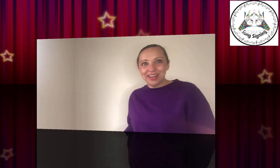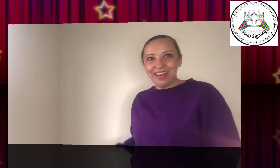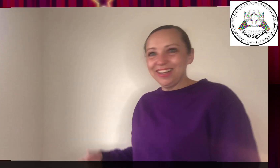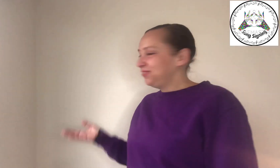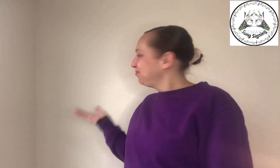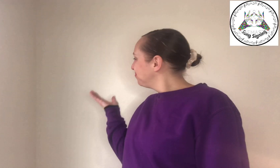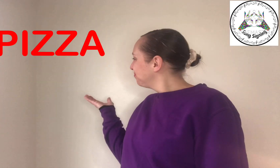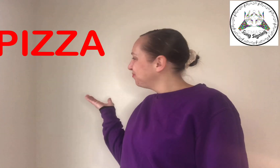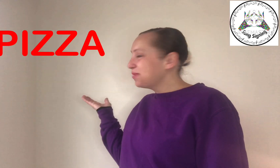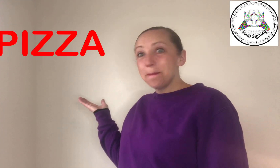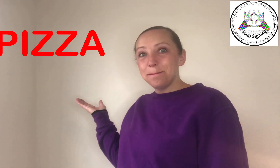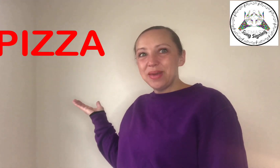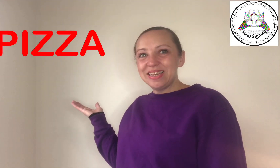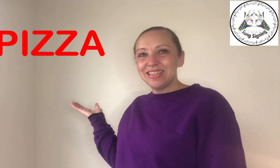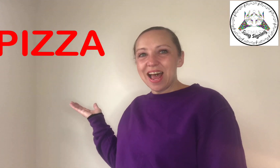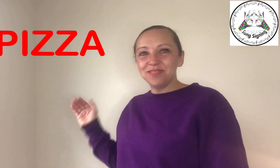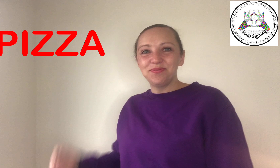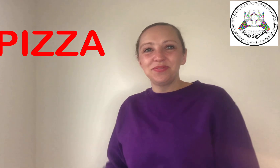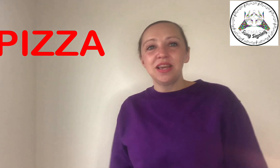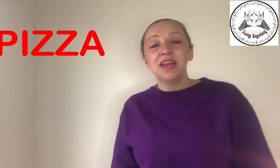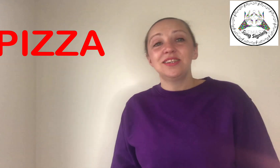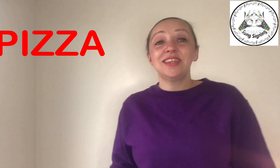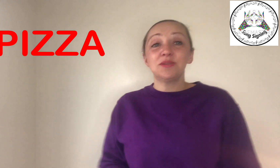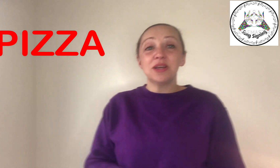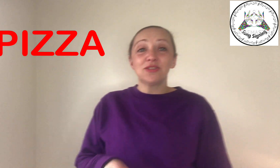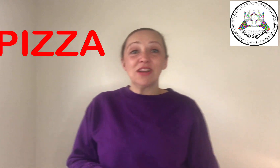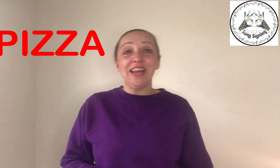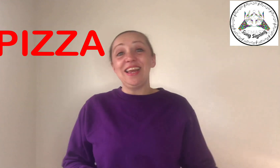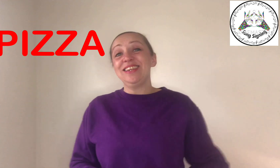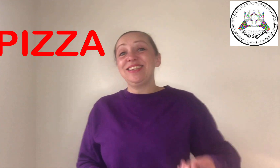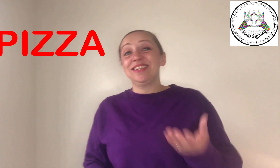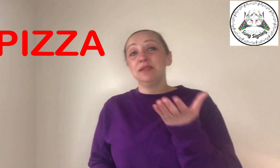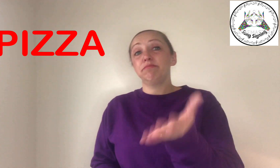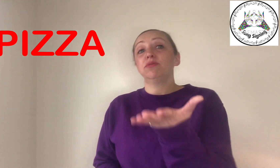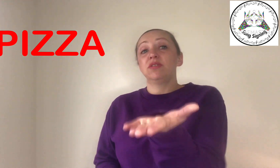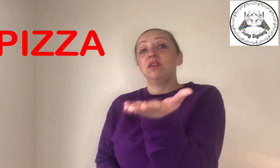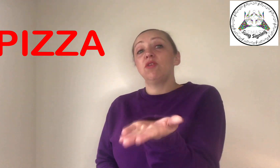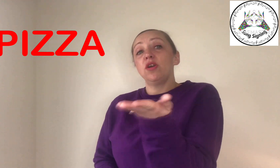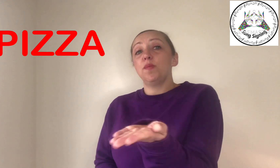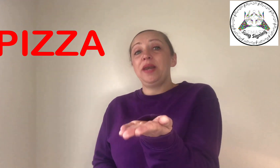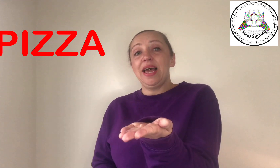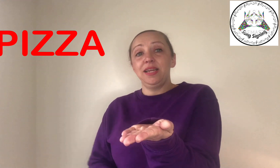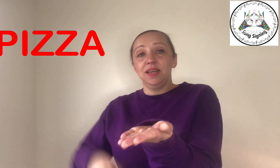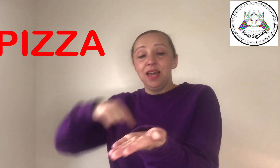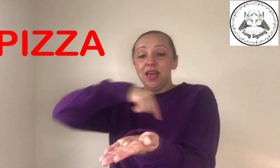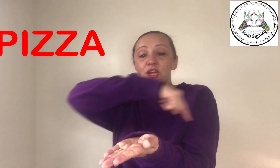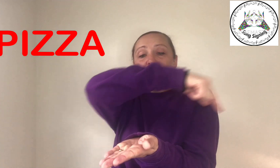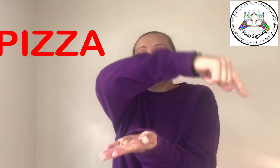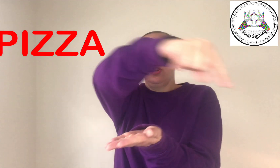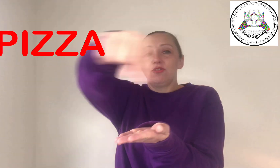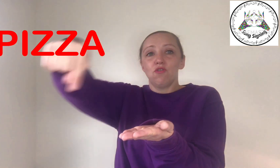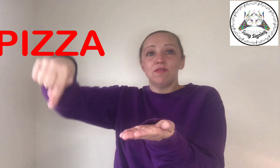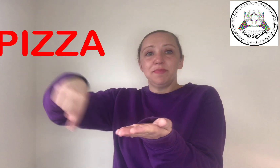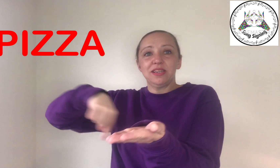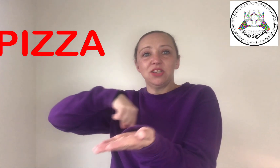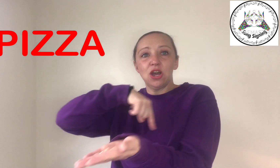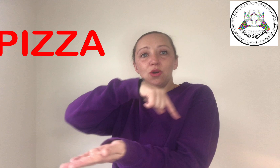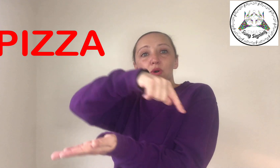Okay. Pizza. So this one's really easy and simple. So you've got your plate. You're just going to draw a big circle on